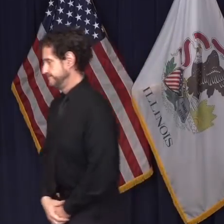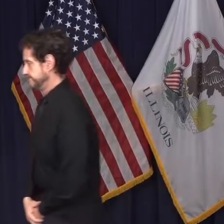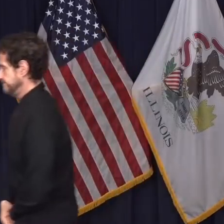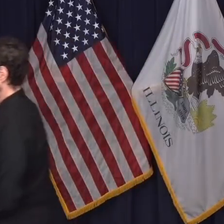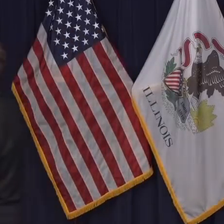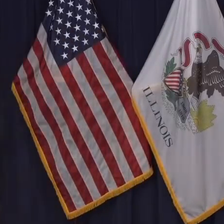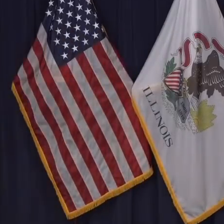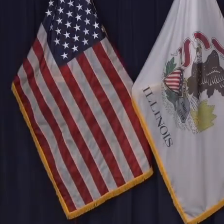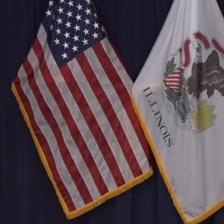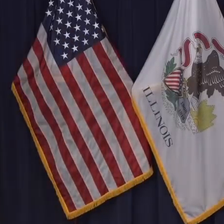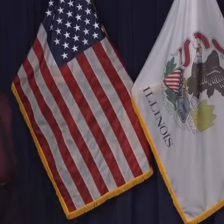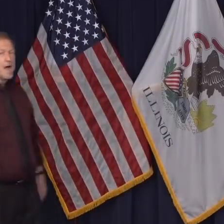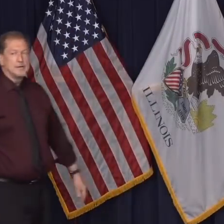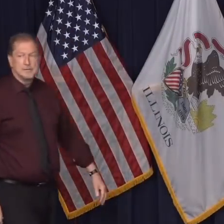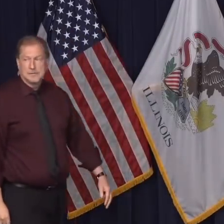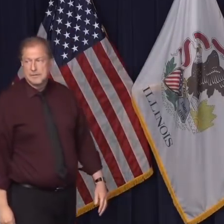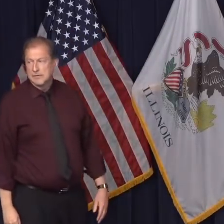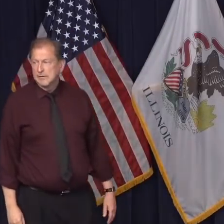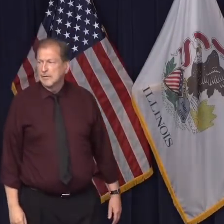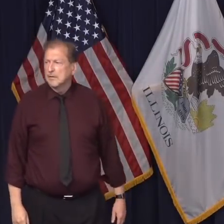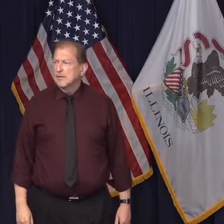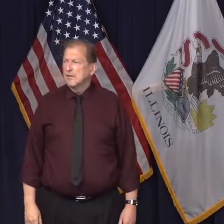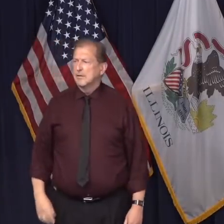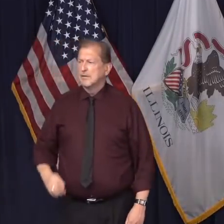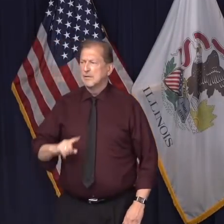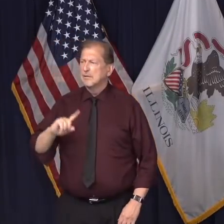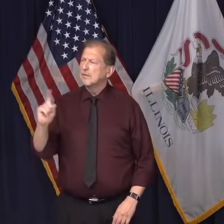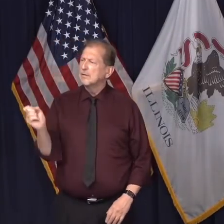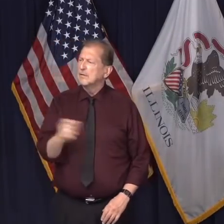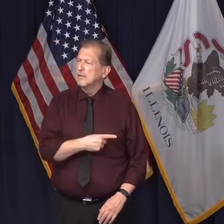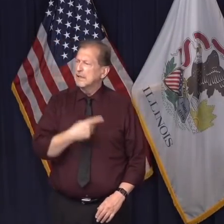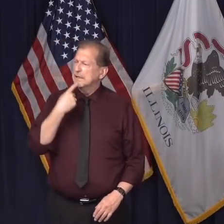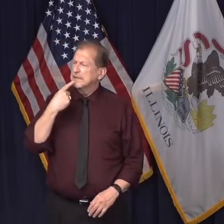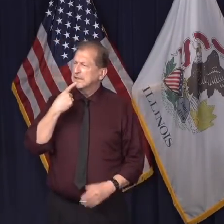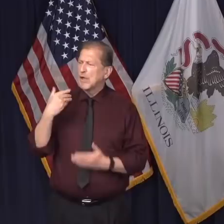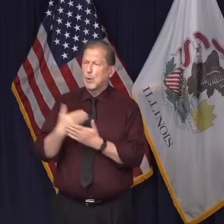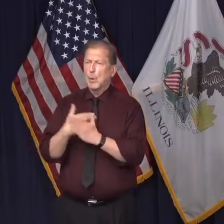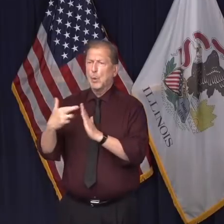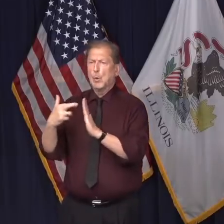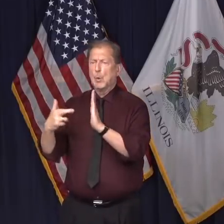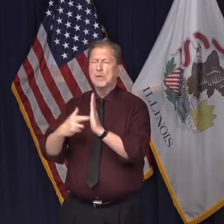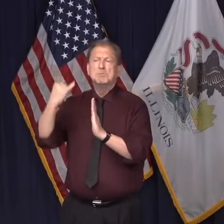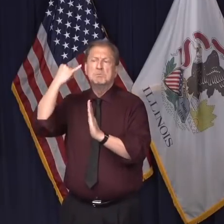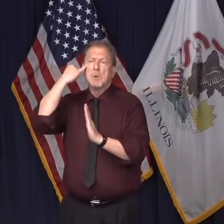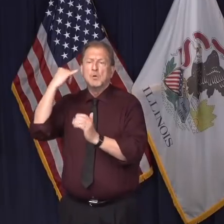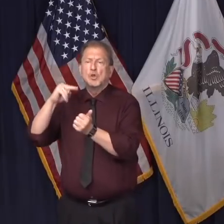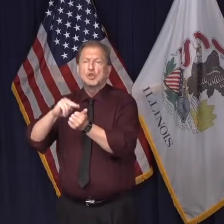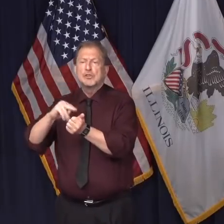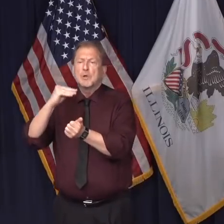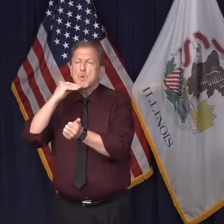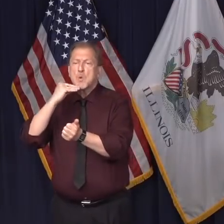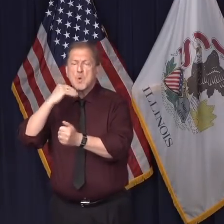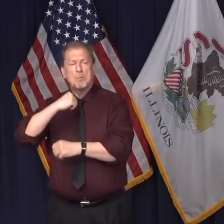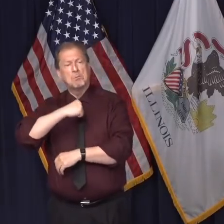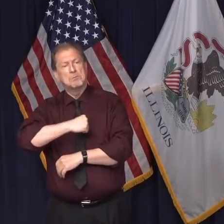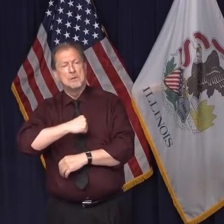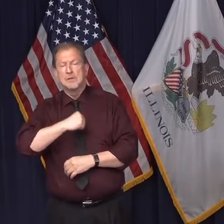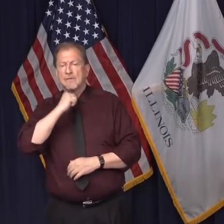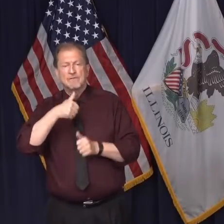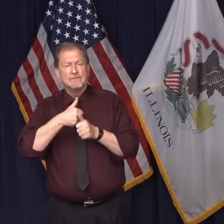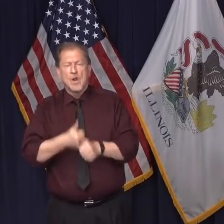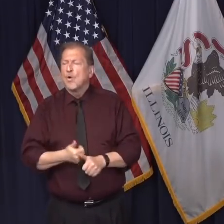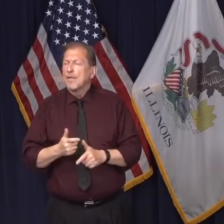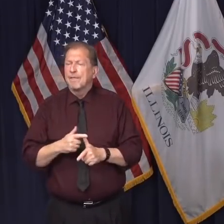Tina? Governor, what is the punishment there if these nursing homes do not abide by this rule? A typical